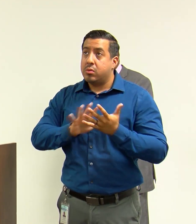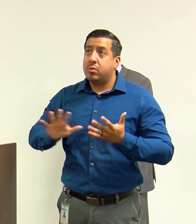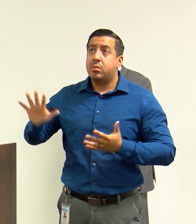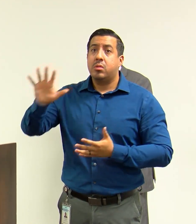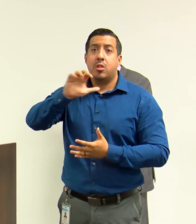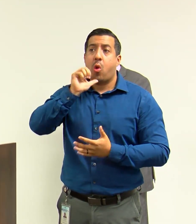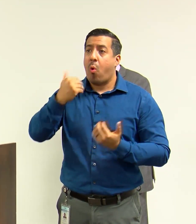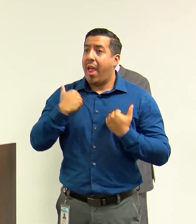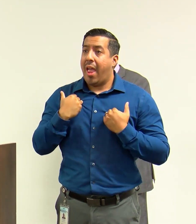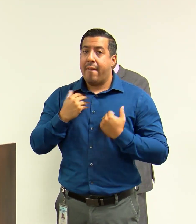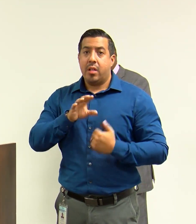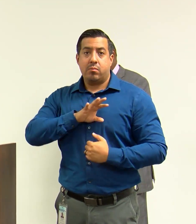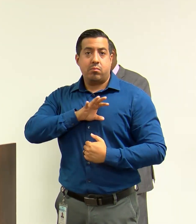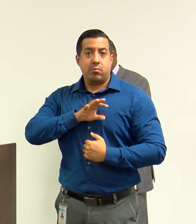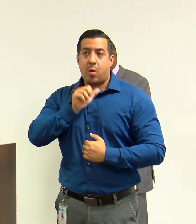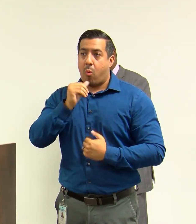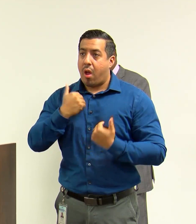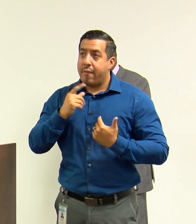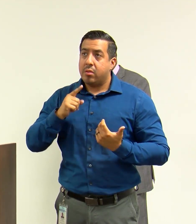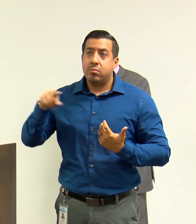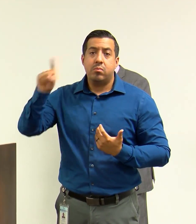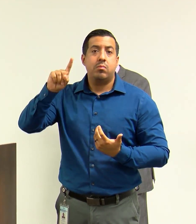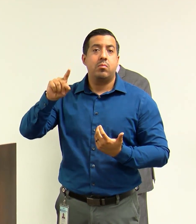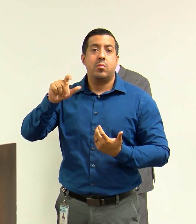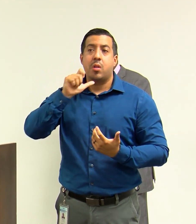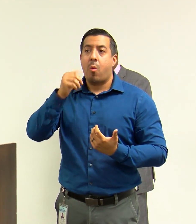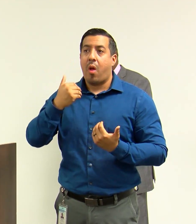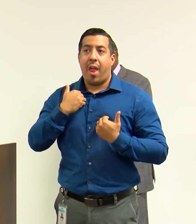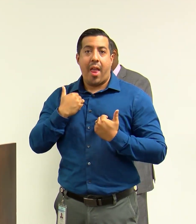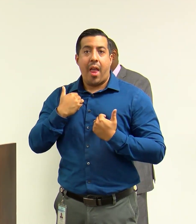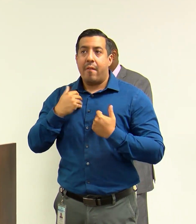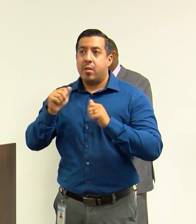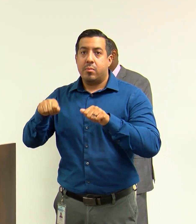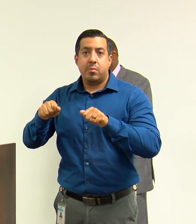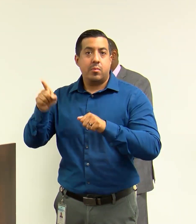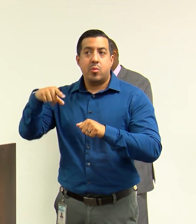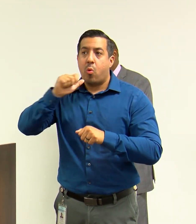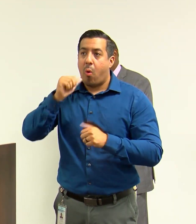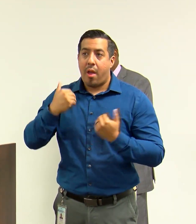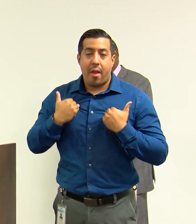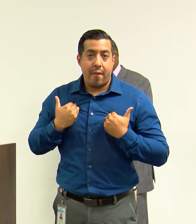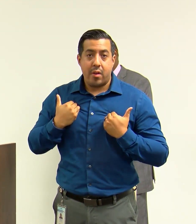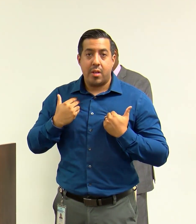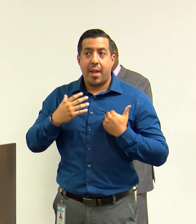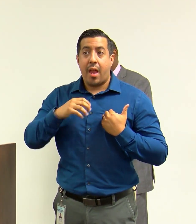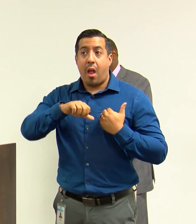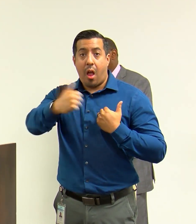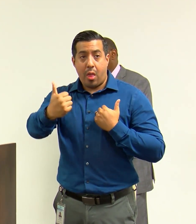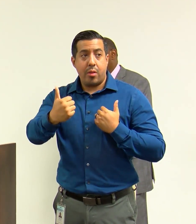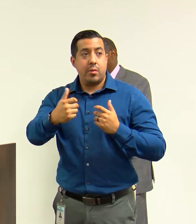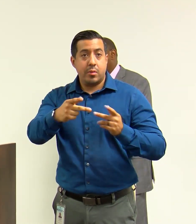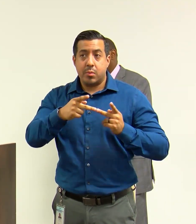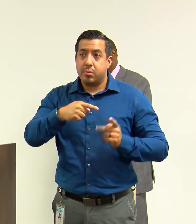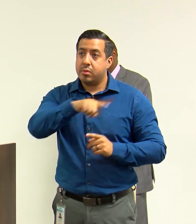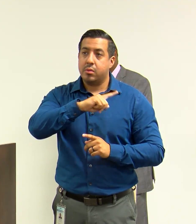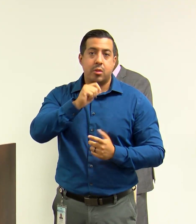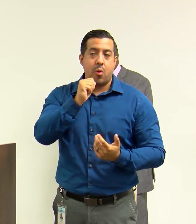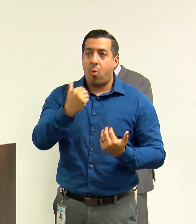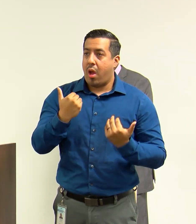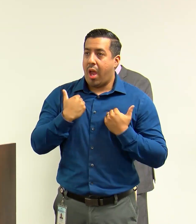have body cameras, do not have that capacity. And then there are significant jurisdictions that are